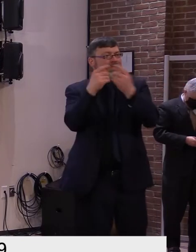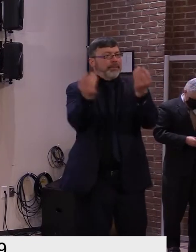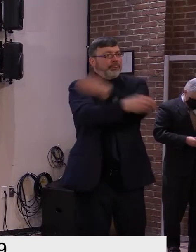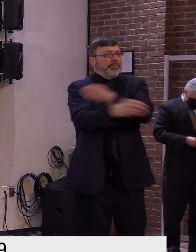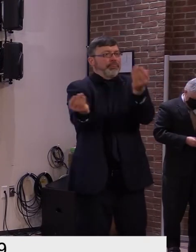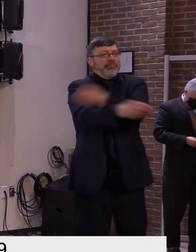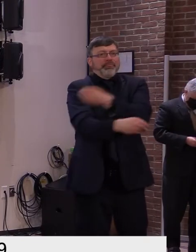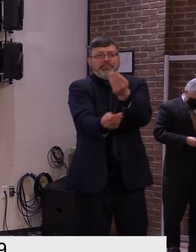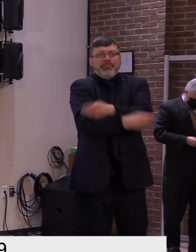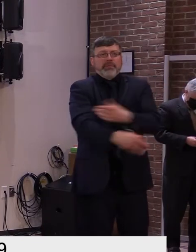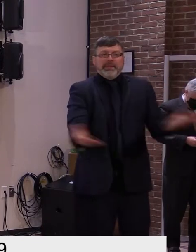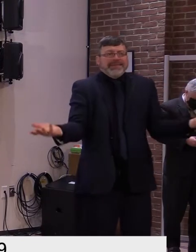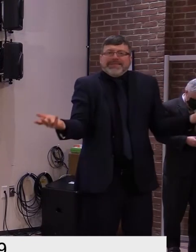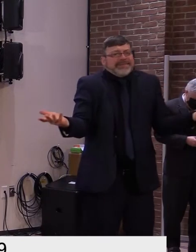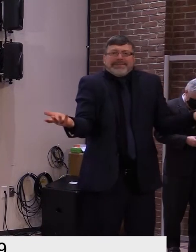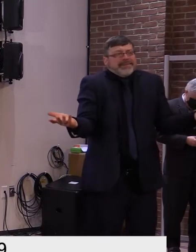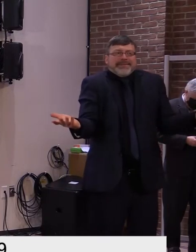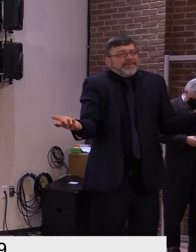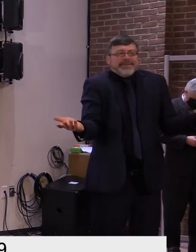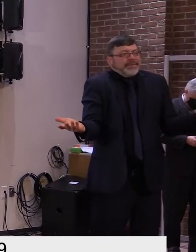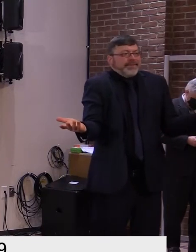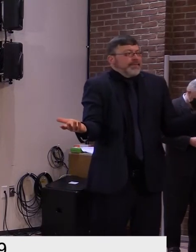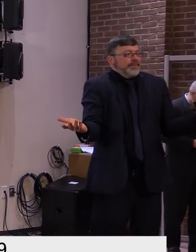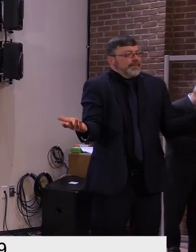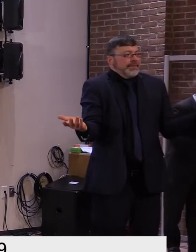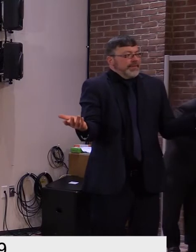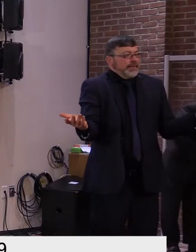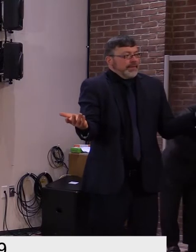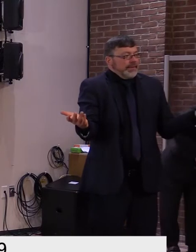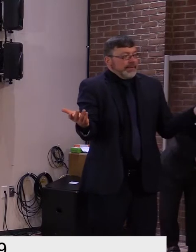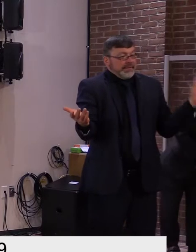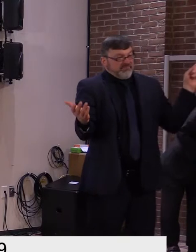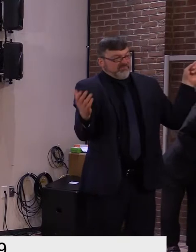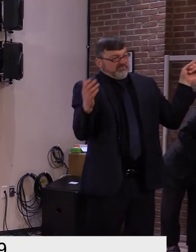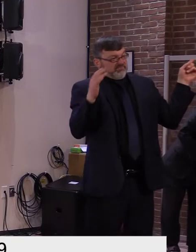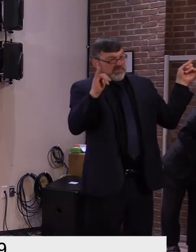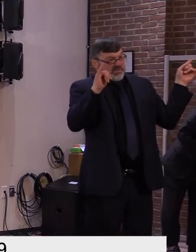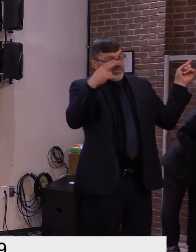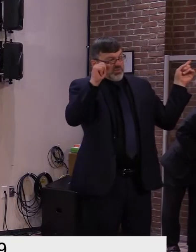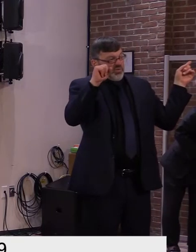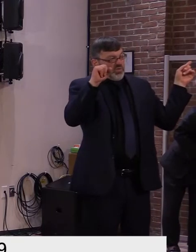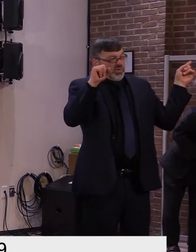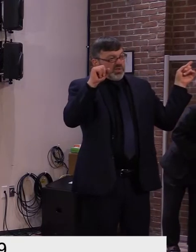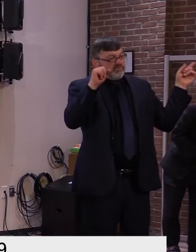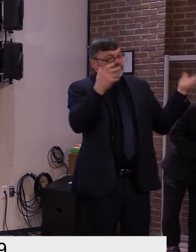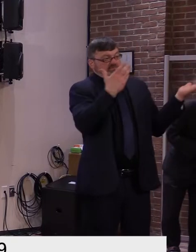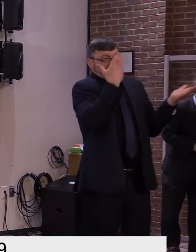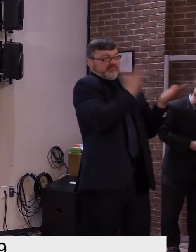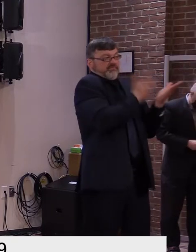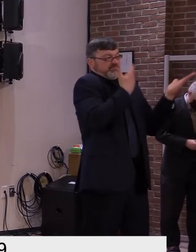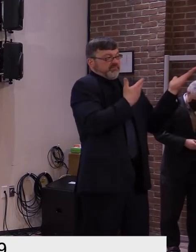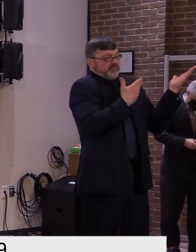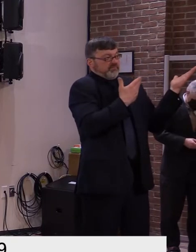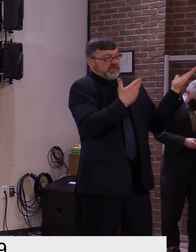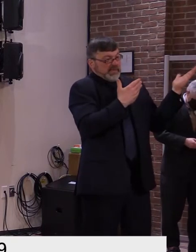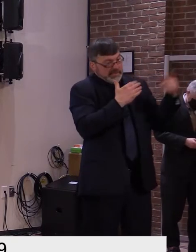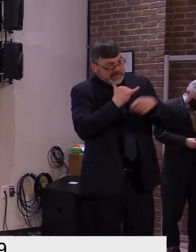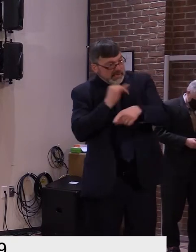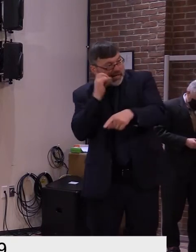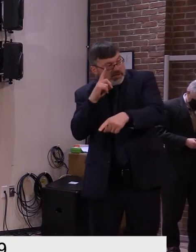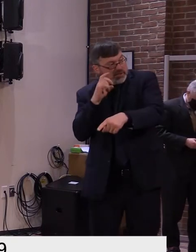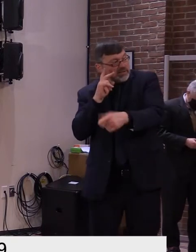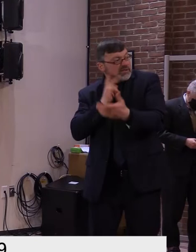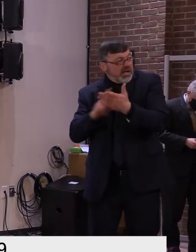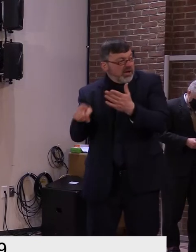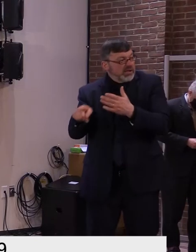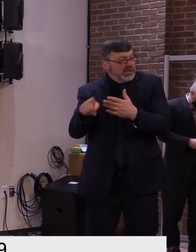that Missisquoi is an example of, as Secretary French said, more community